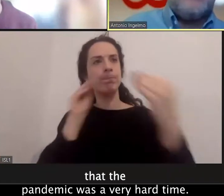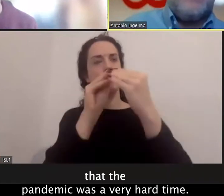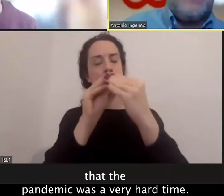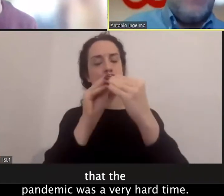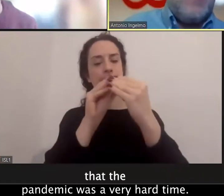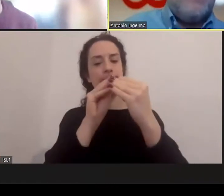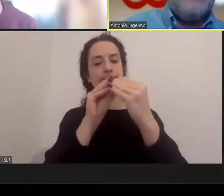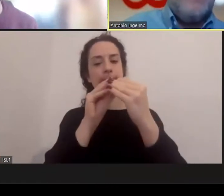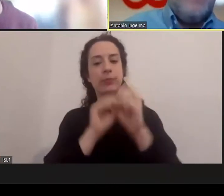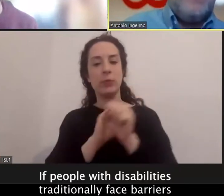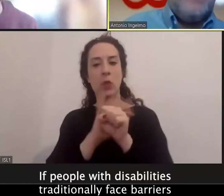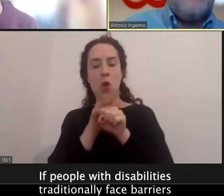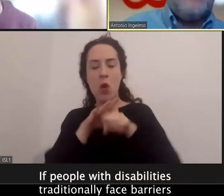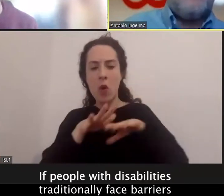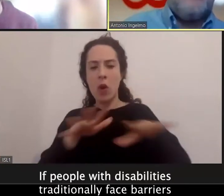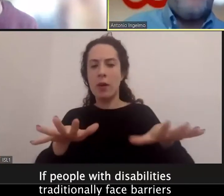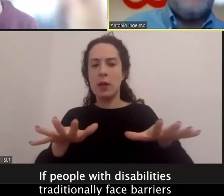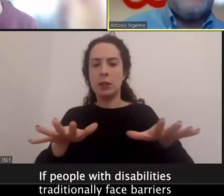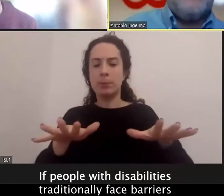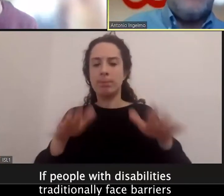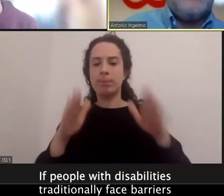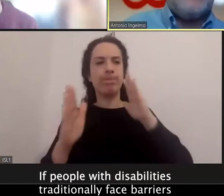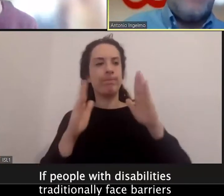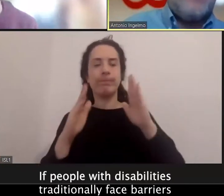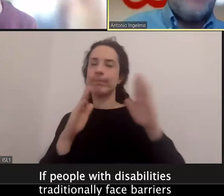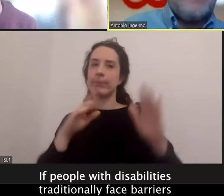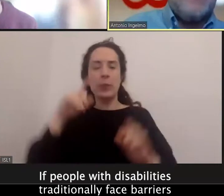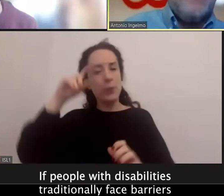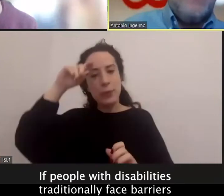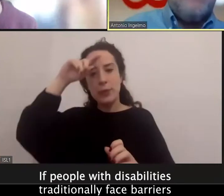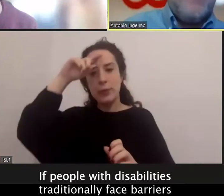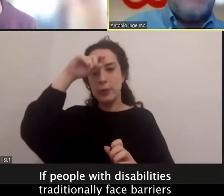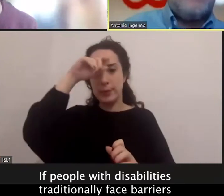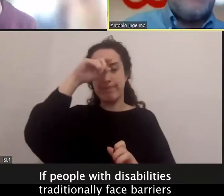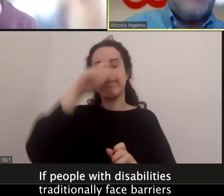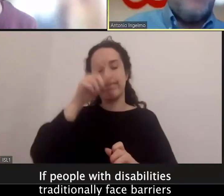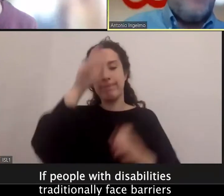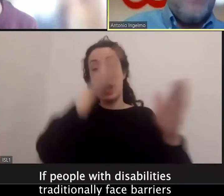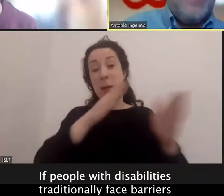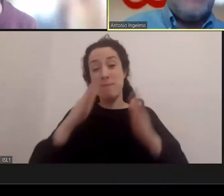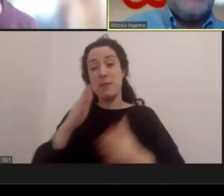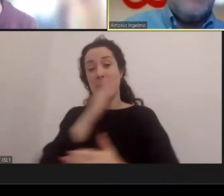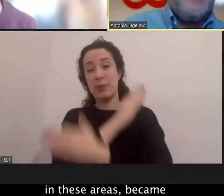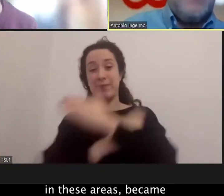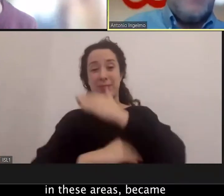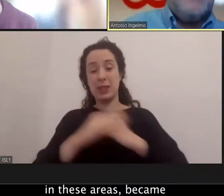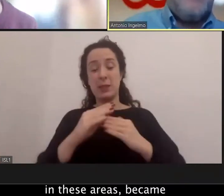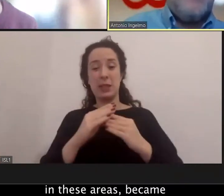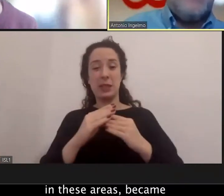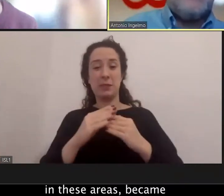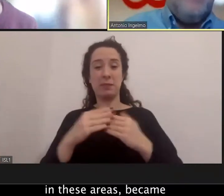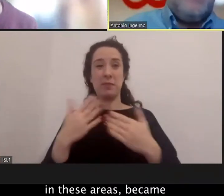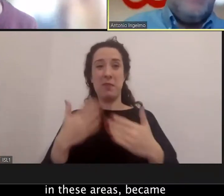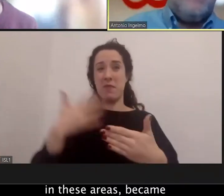was a very hard time. If people with disability traditionally faced barriers, these